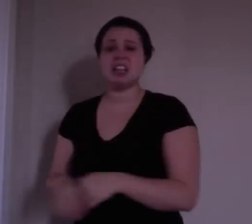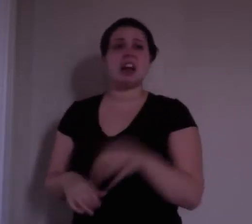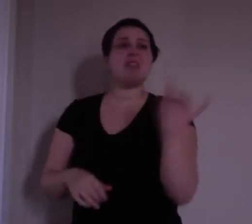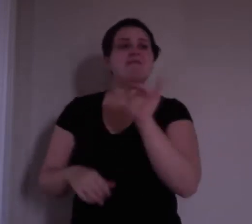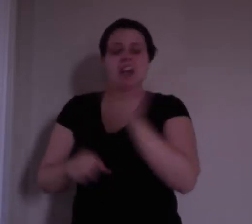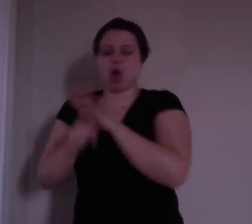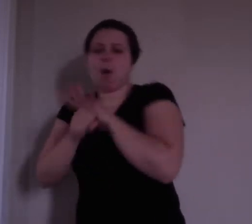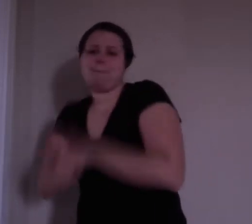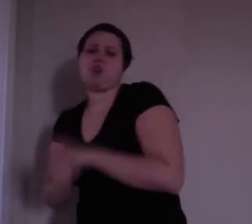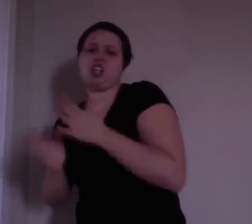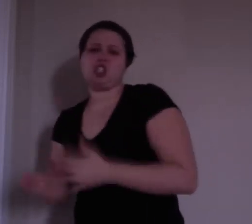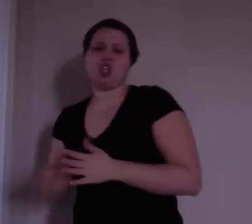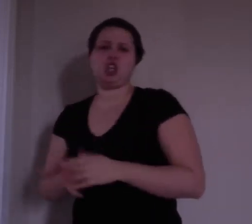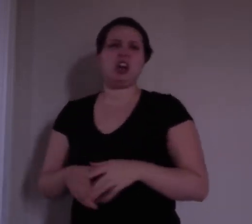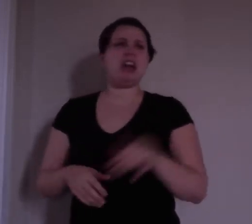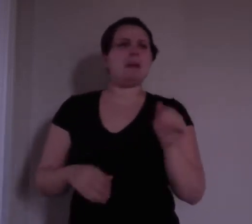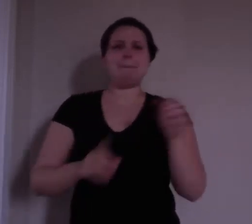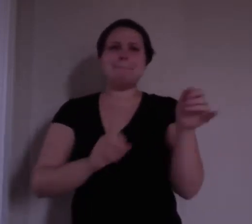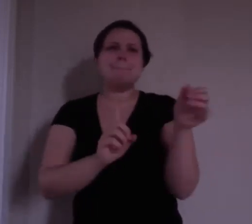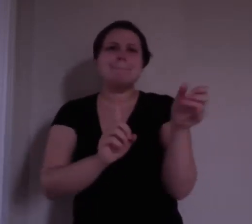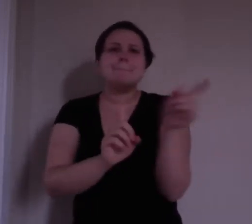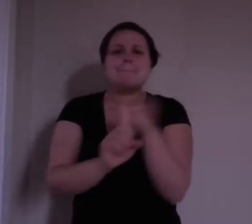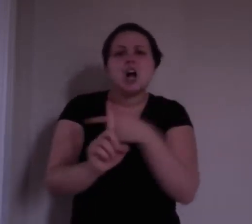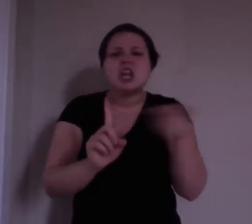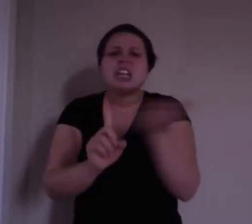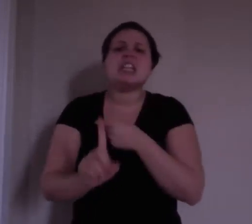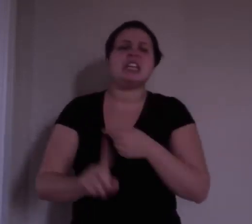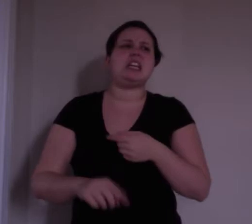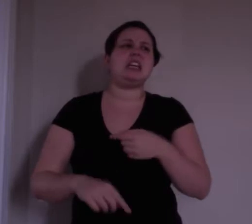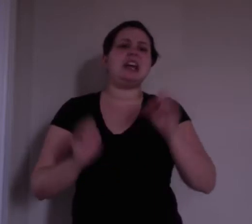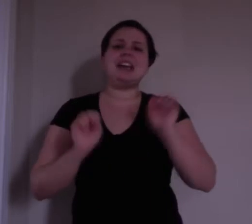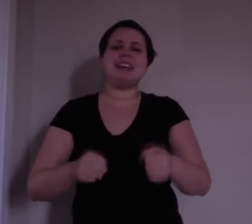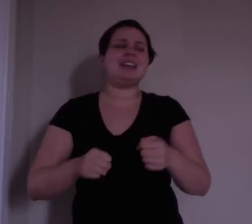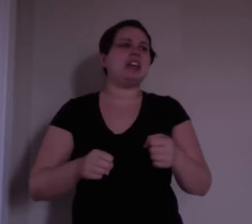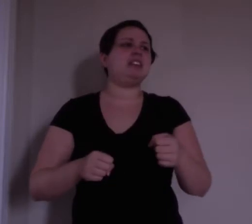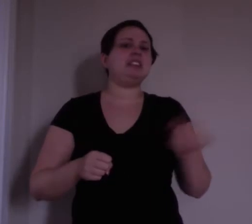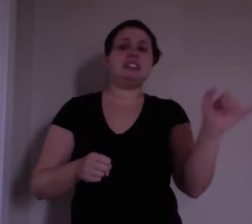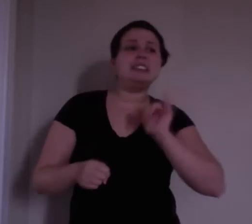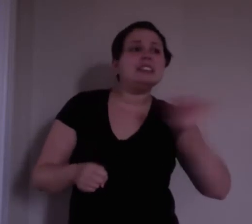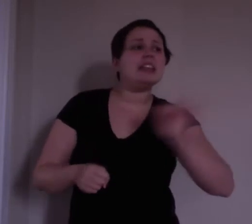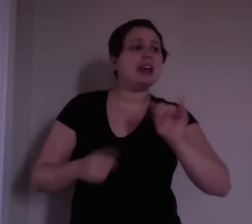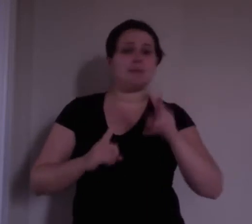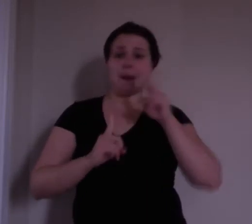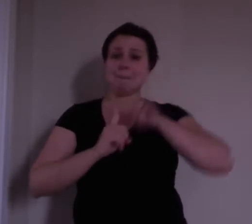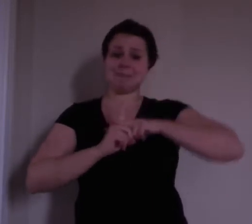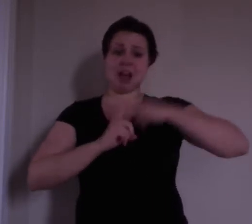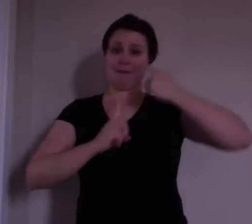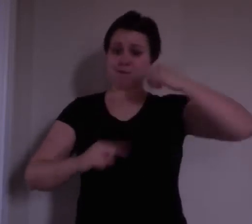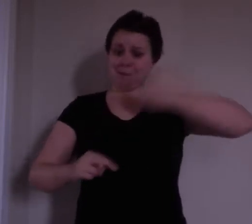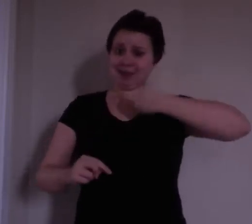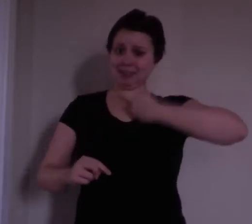oppressor and bully, could just as easily be applied to me, regardless of